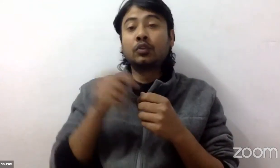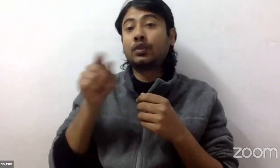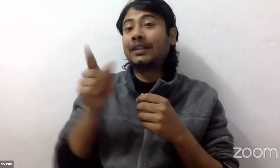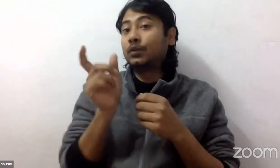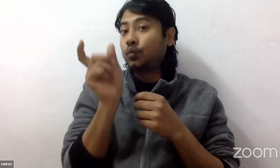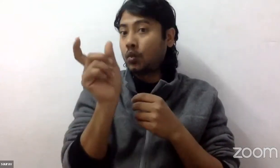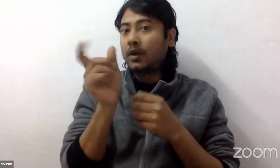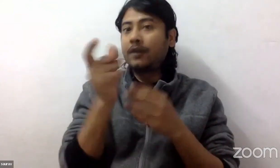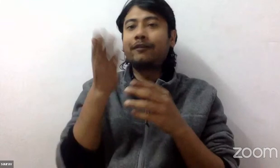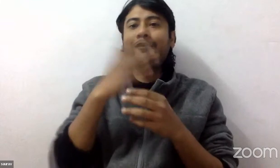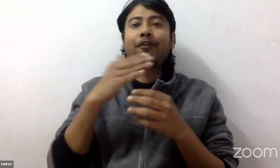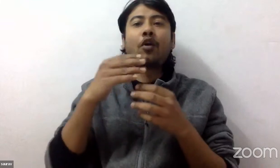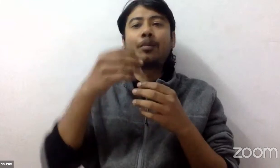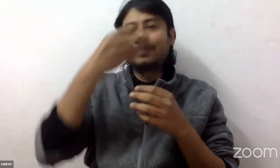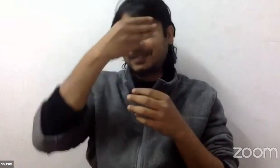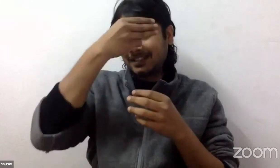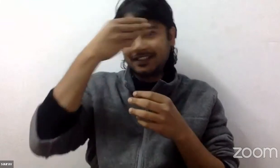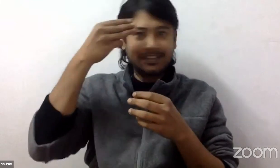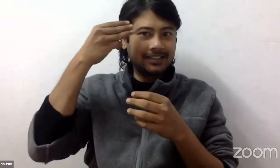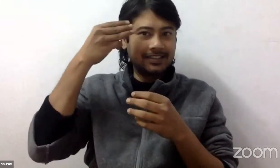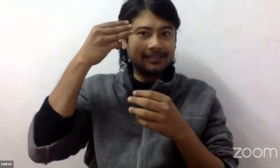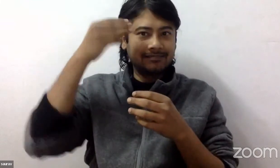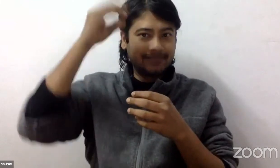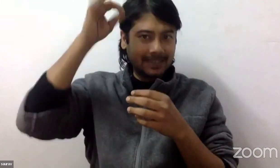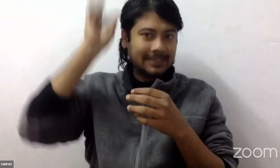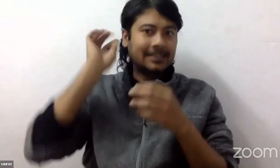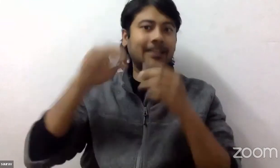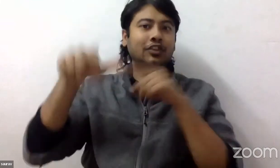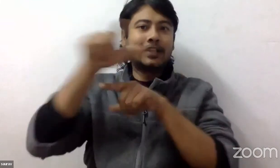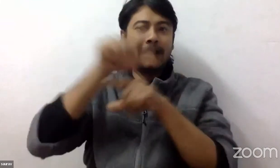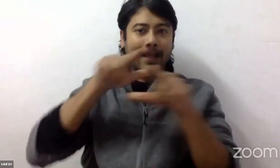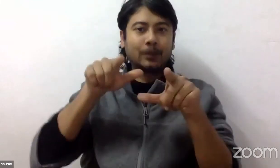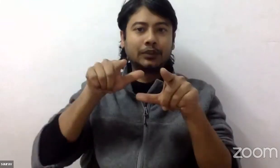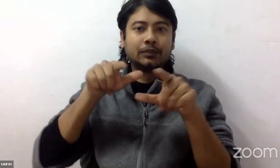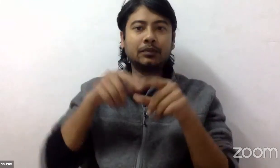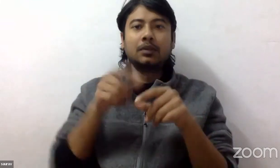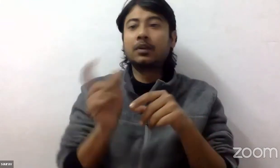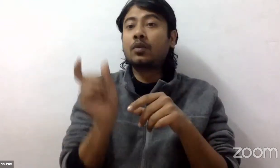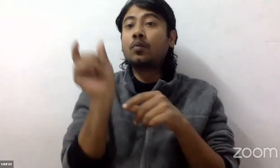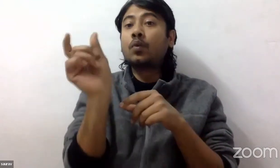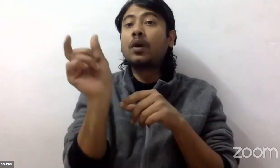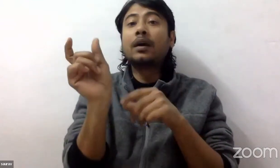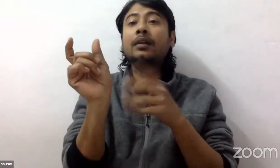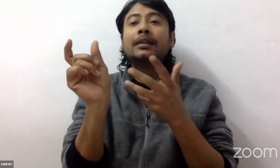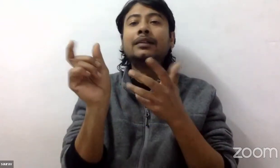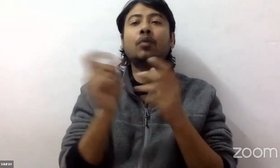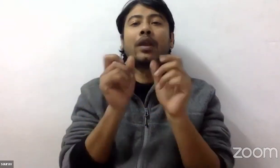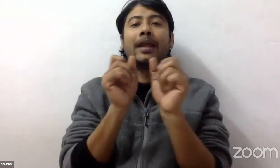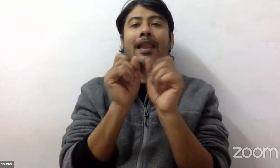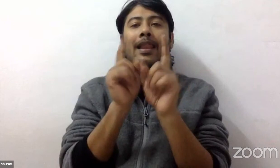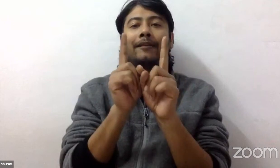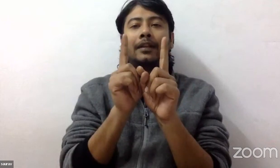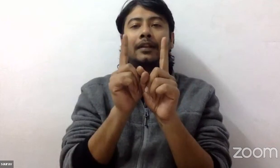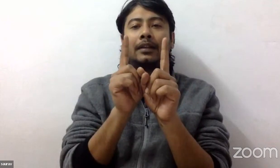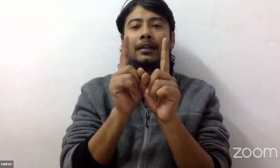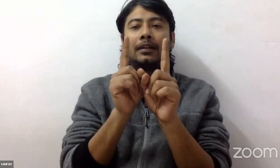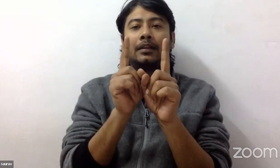means number 11. It means the 11th day of each half of the month. So if